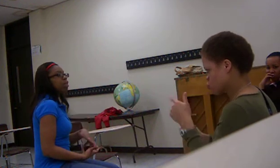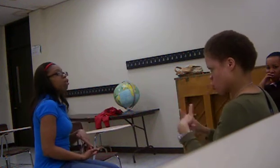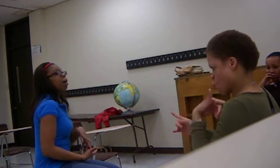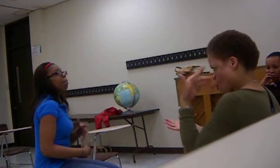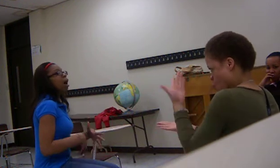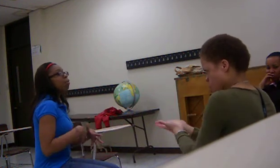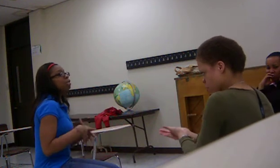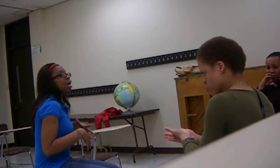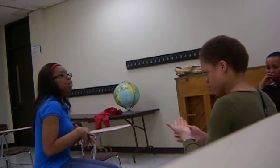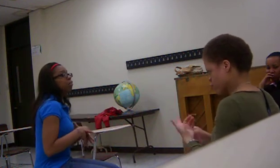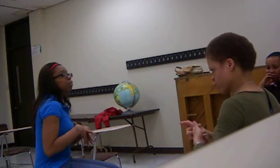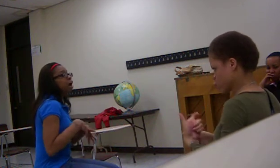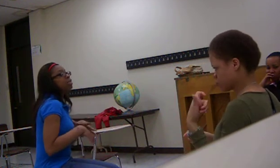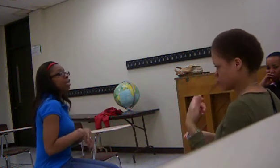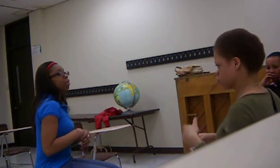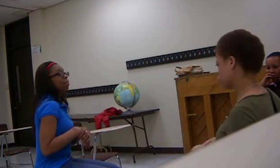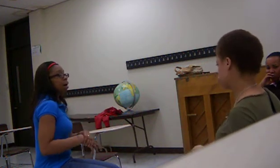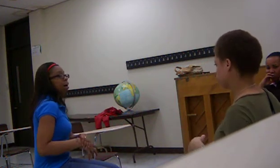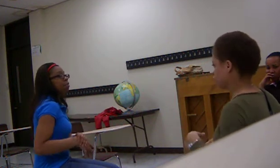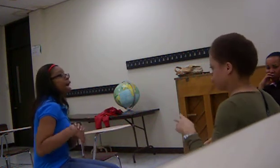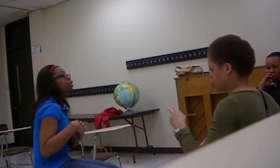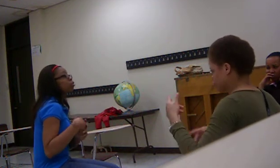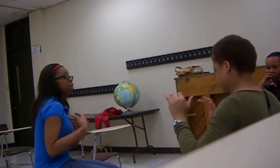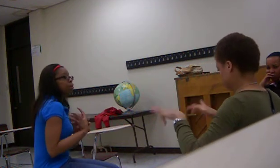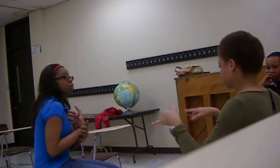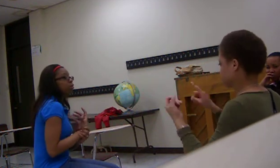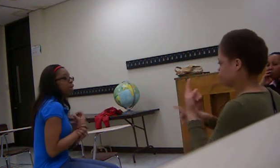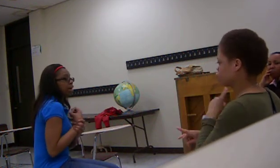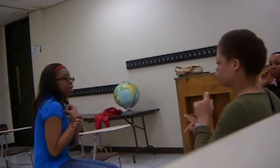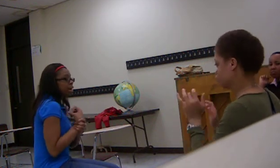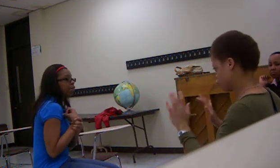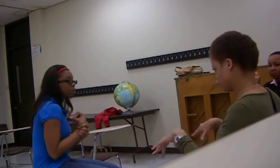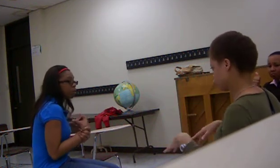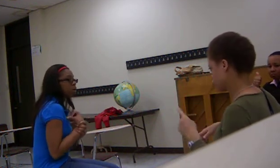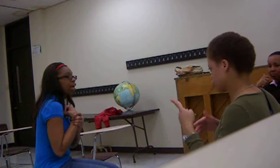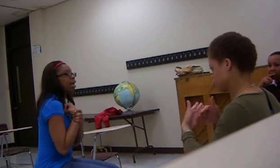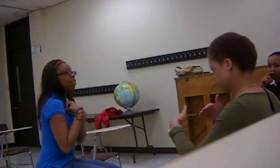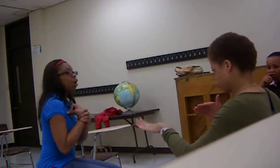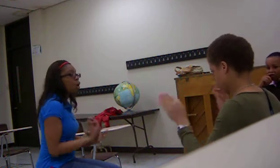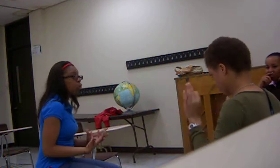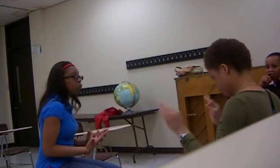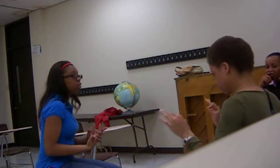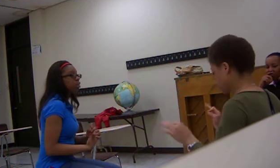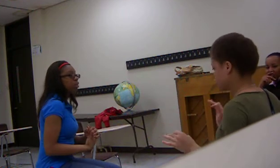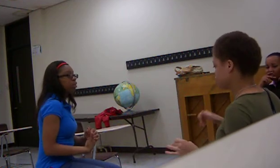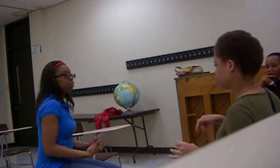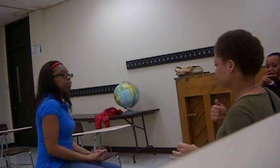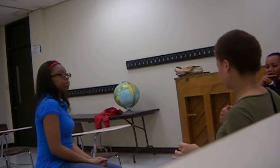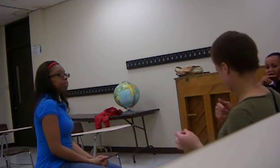So my mom was I was telling my mom the attitude that my grandma had gave me when I came home.